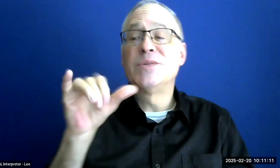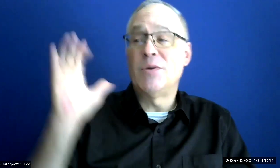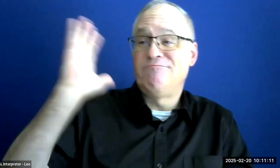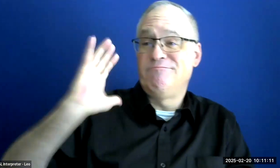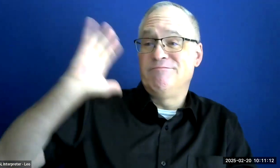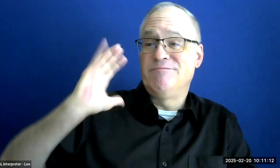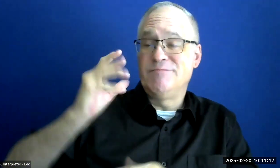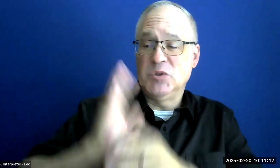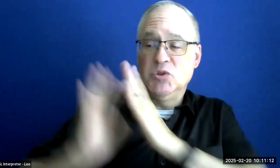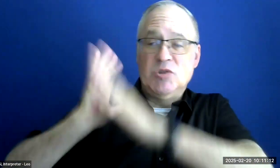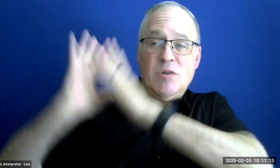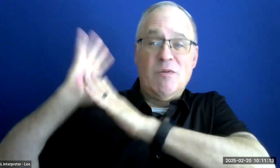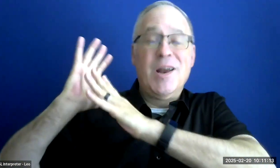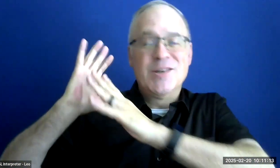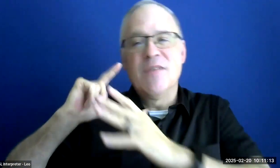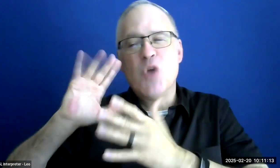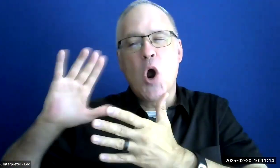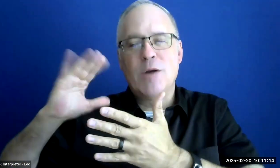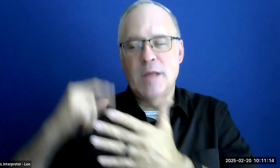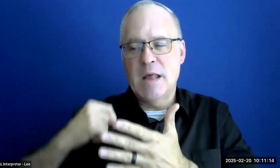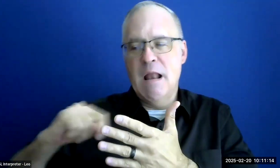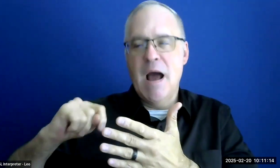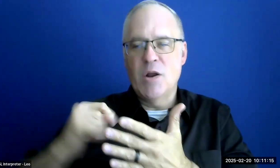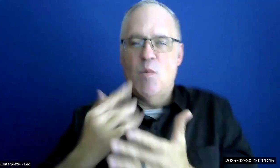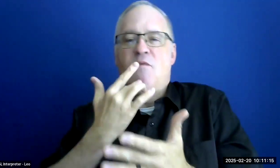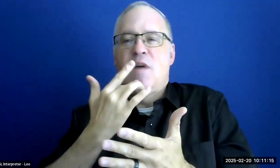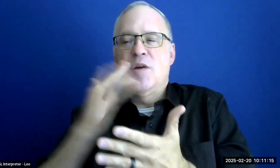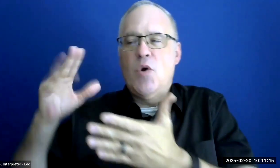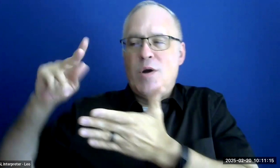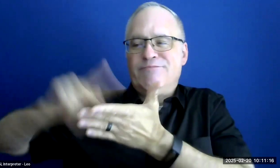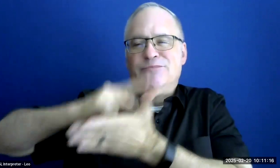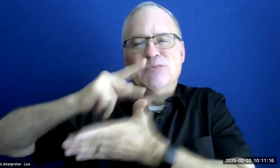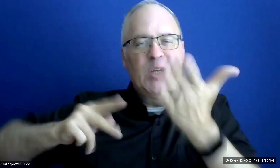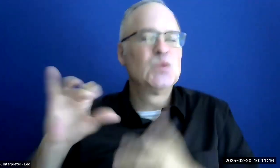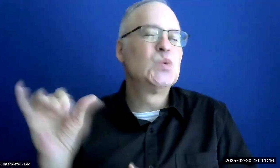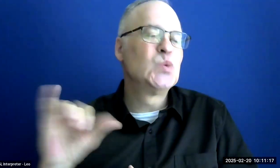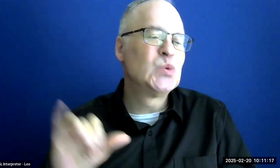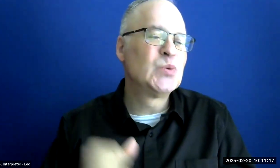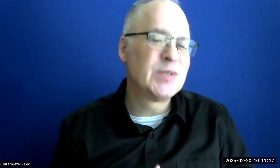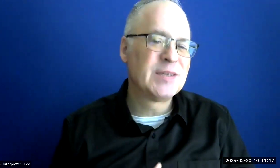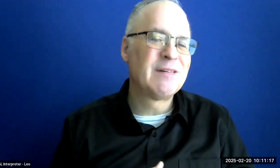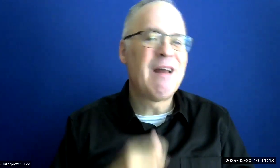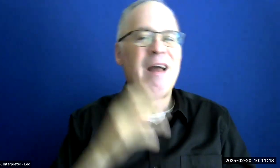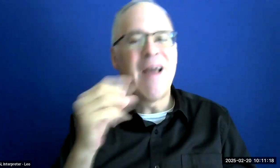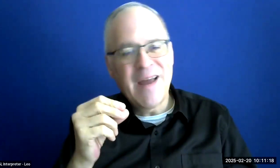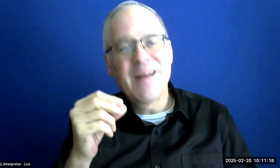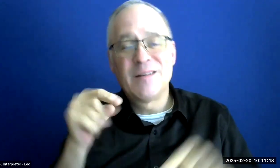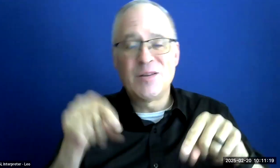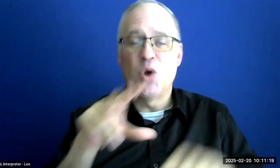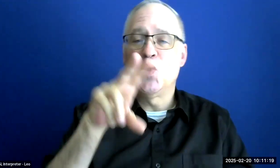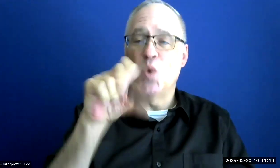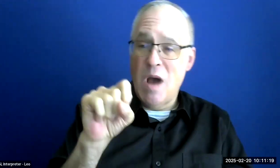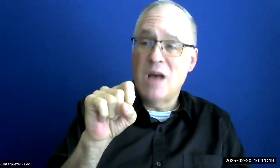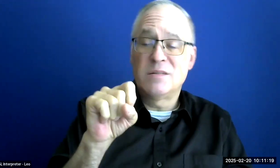generations of Methodists. In some ways, it reflects the significant secular economic and political power that the United States has